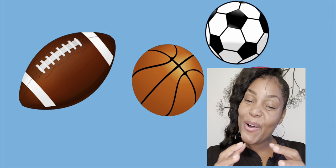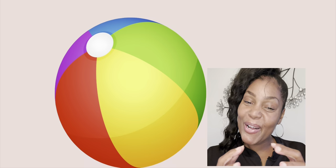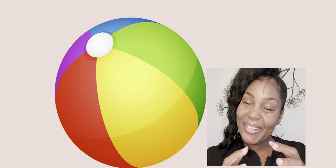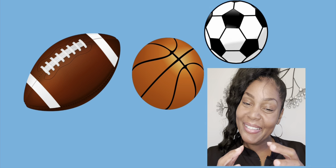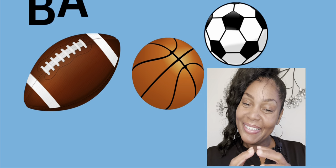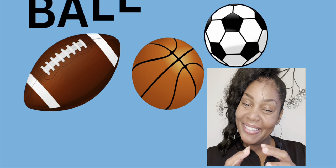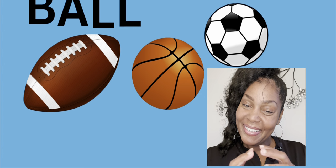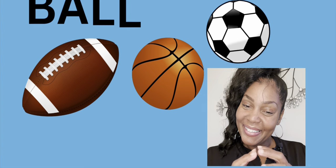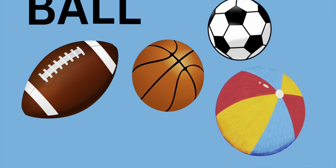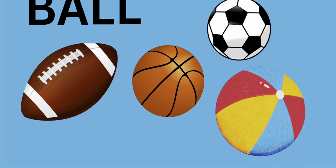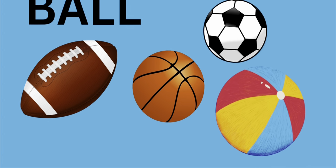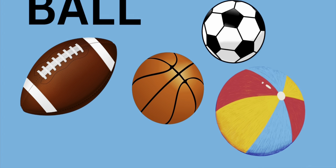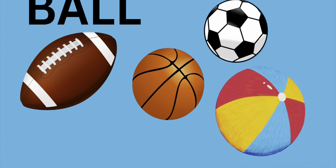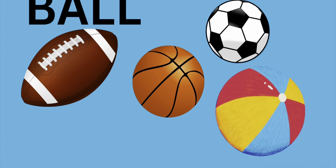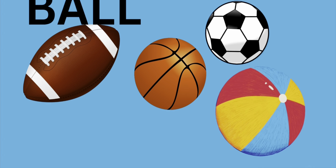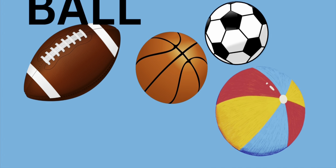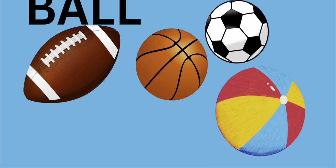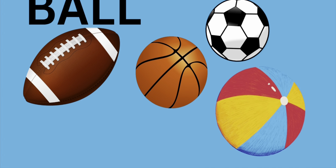ball.